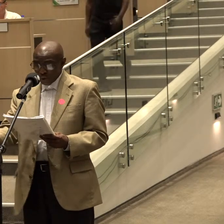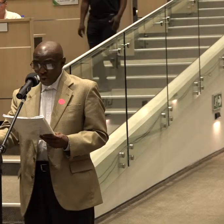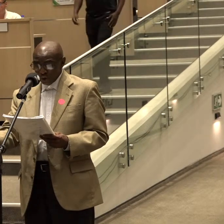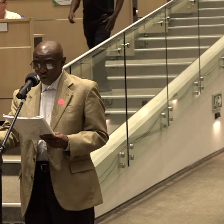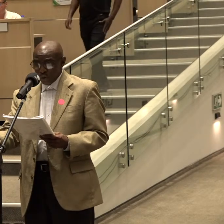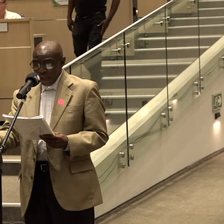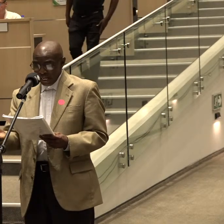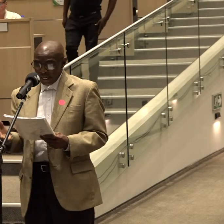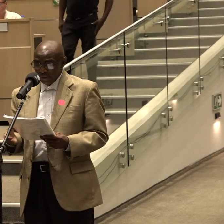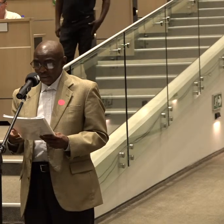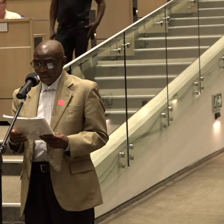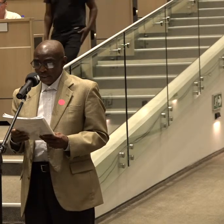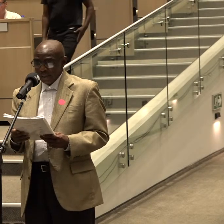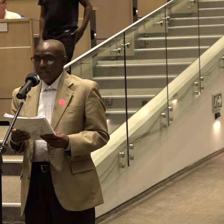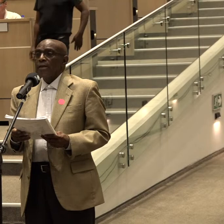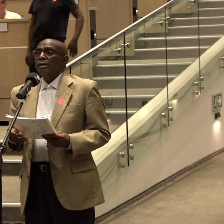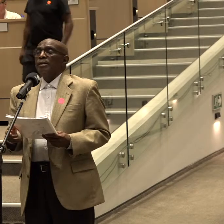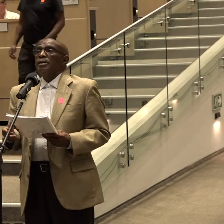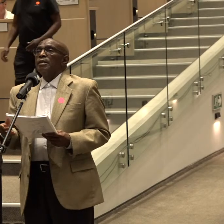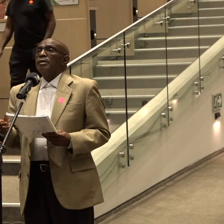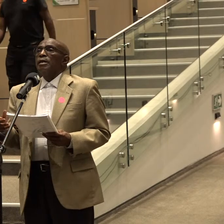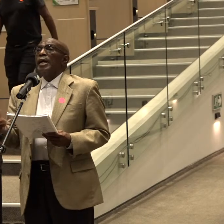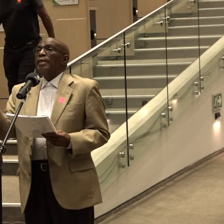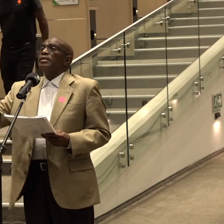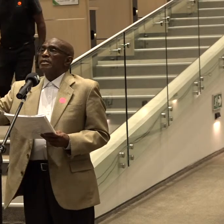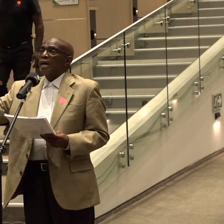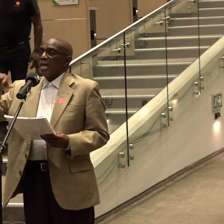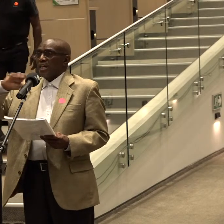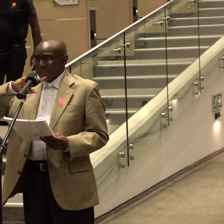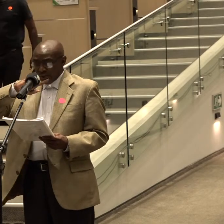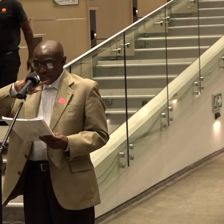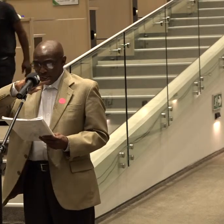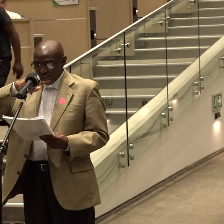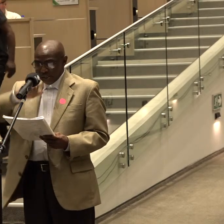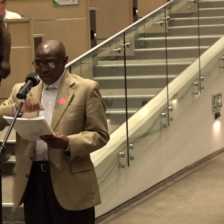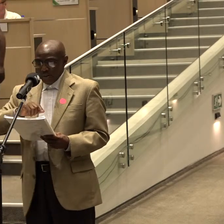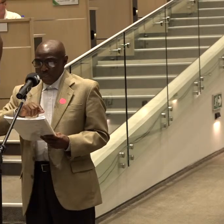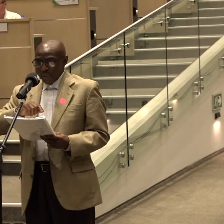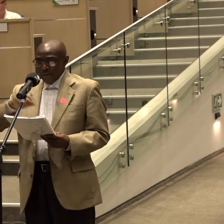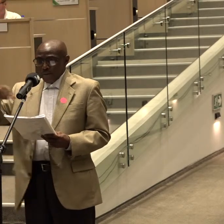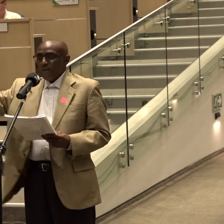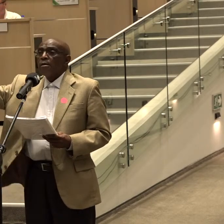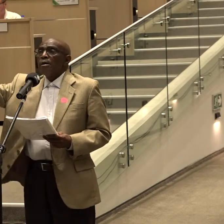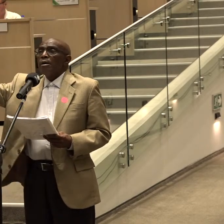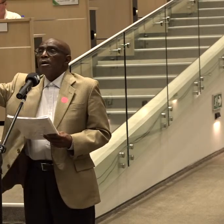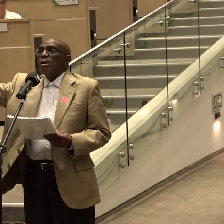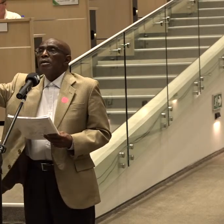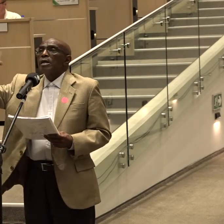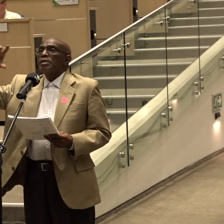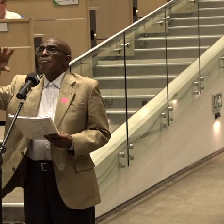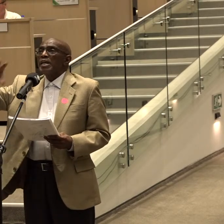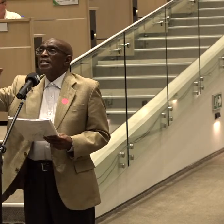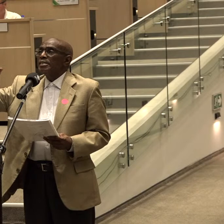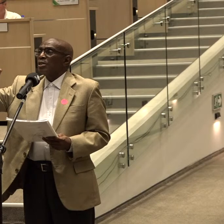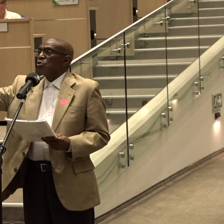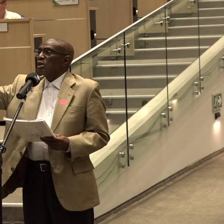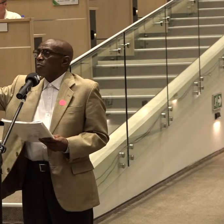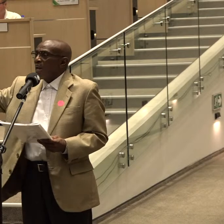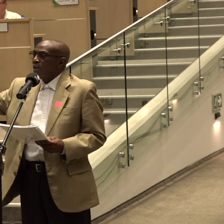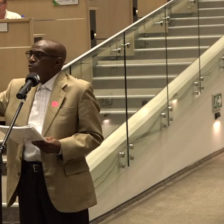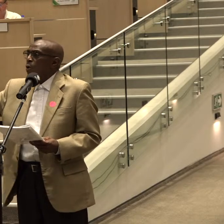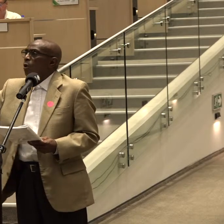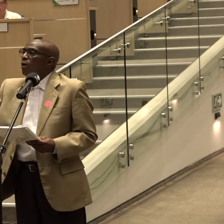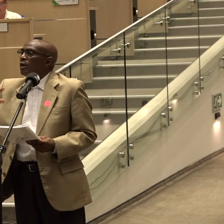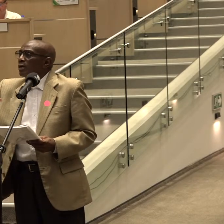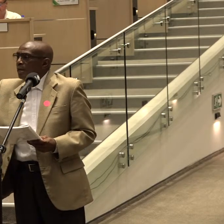thanks to God to work and the other thing is the beans that